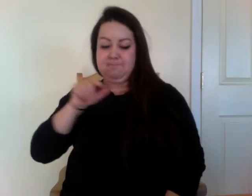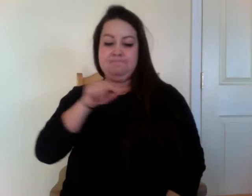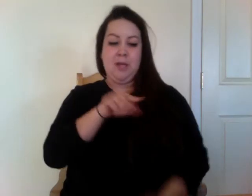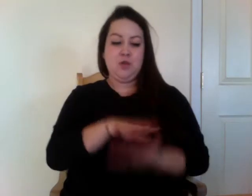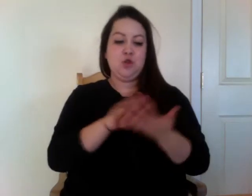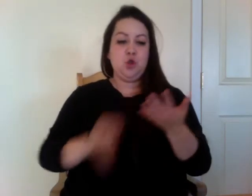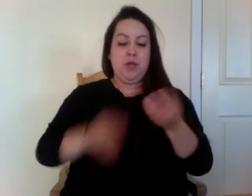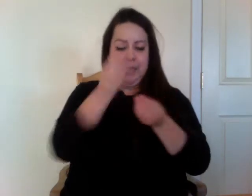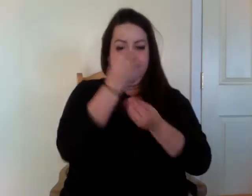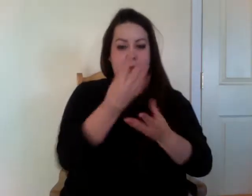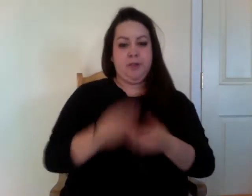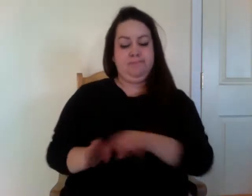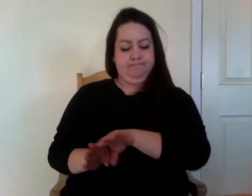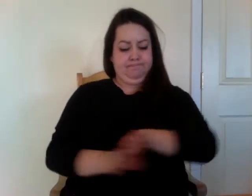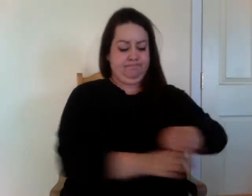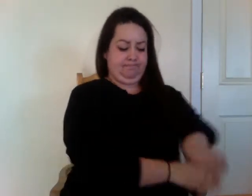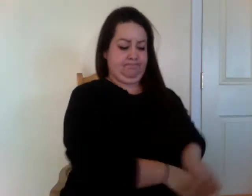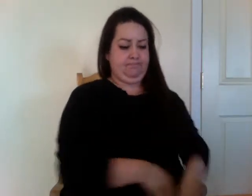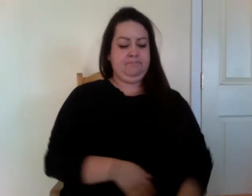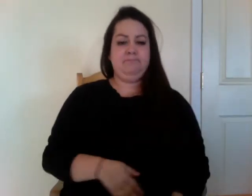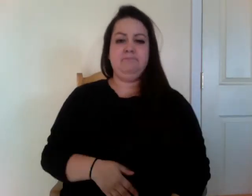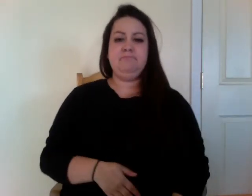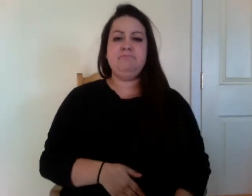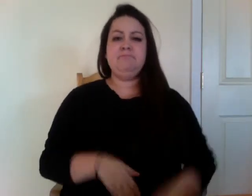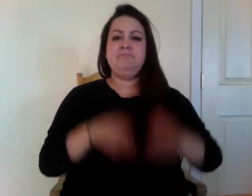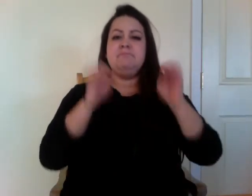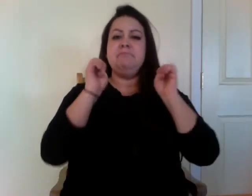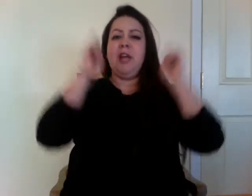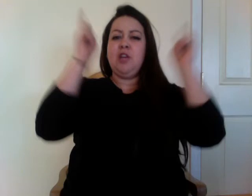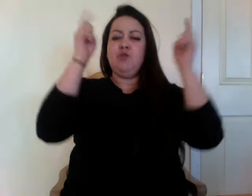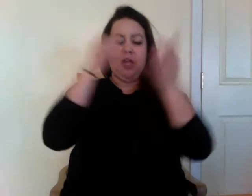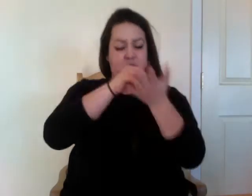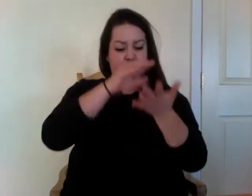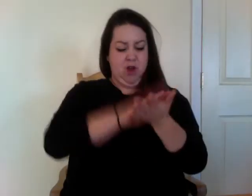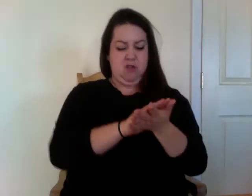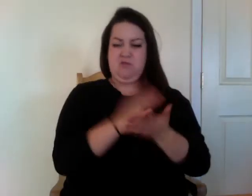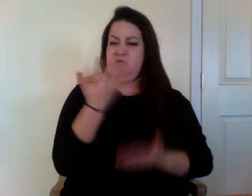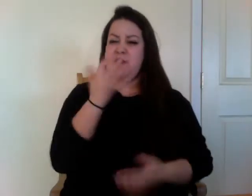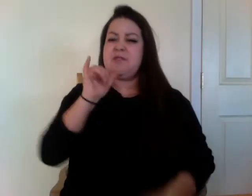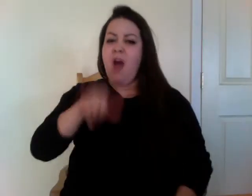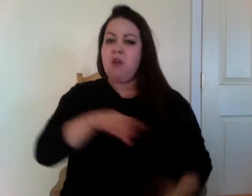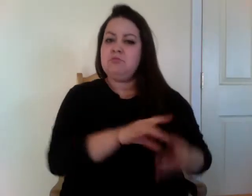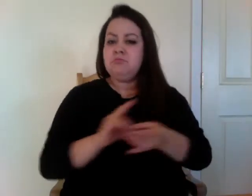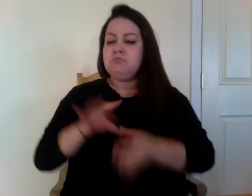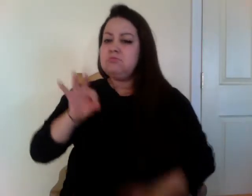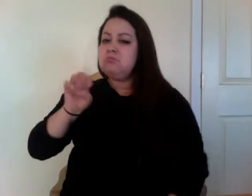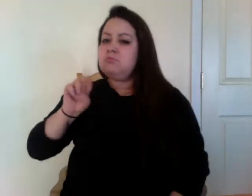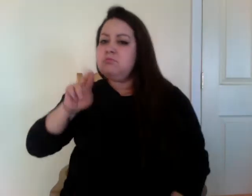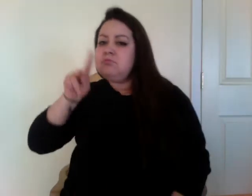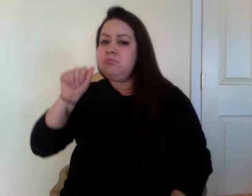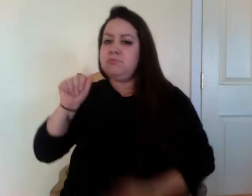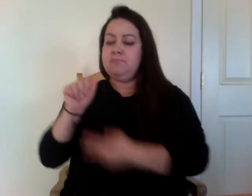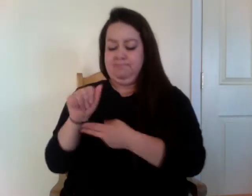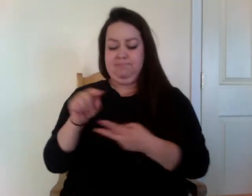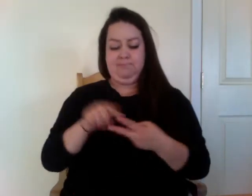First, let's talk about what is considered an education record as it relates to FERPA. An education record is any record identifying